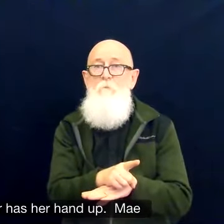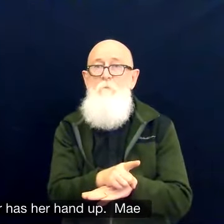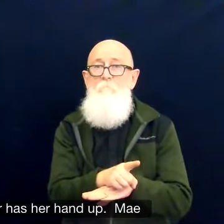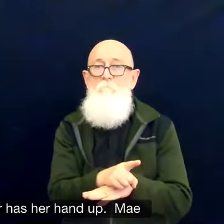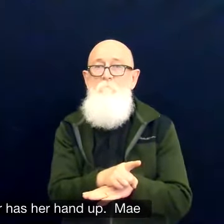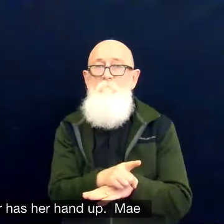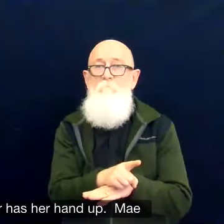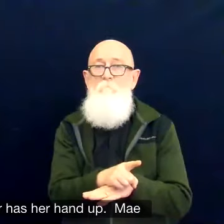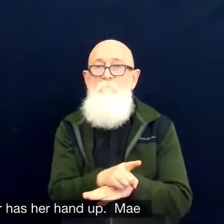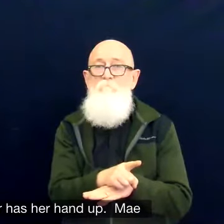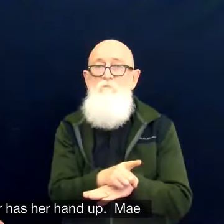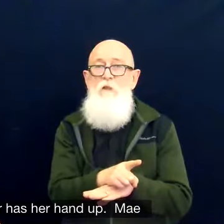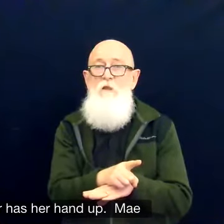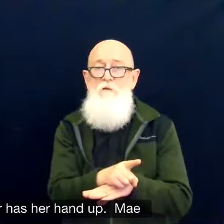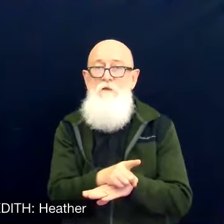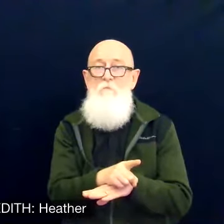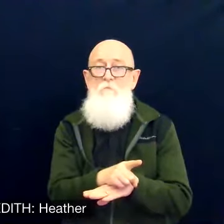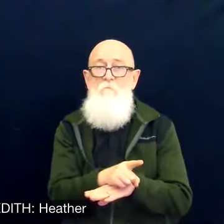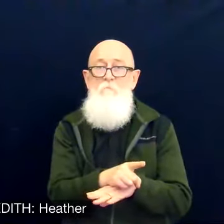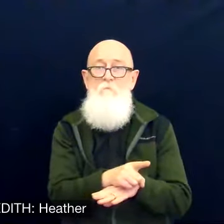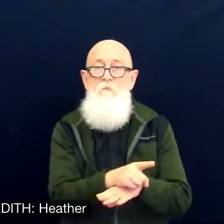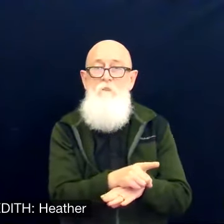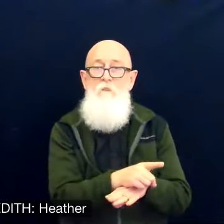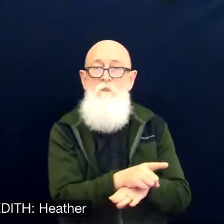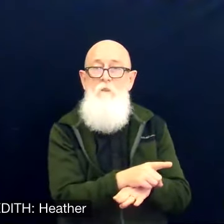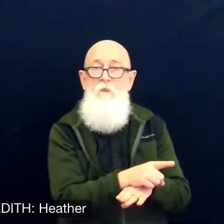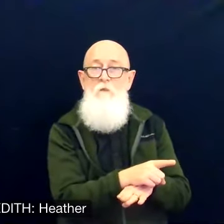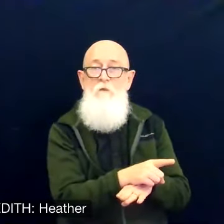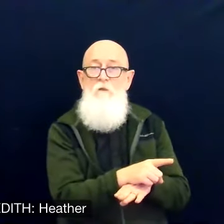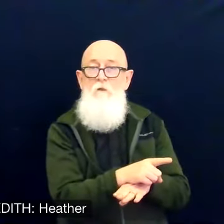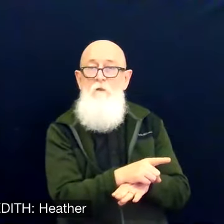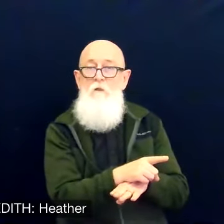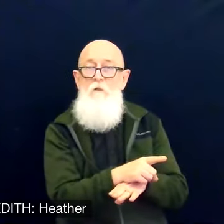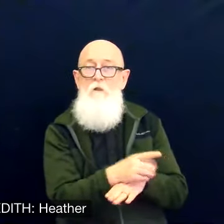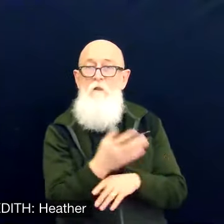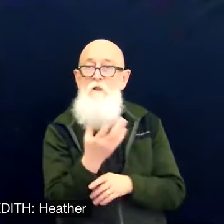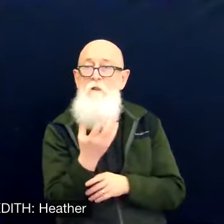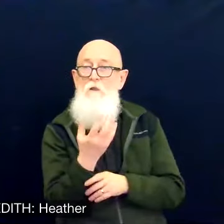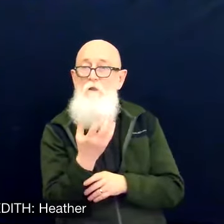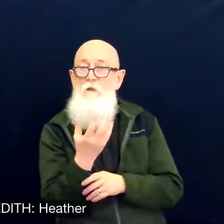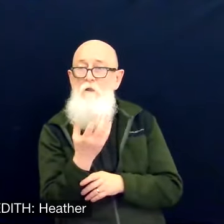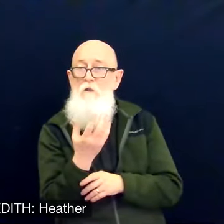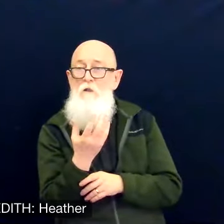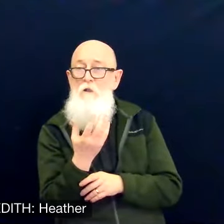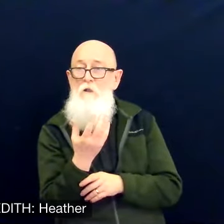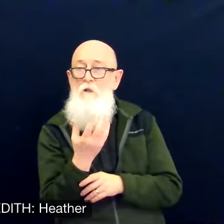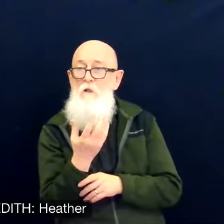So Sarah, your voice and your relay. Yeah. Yeah, thanks. Sorry, I missed that. So I have a question.